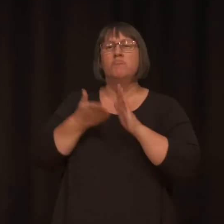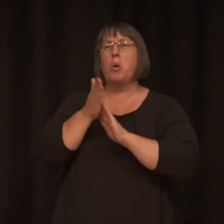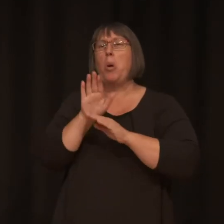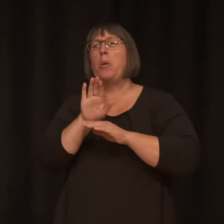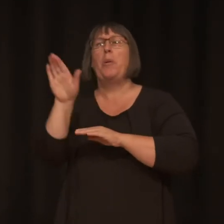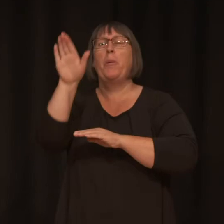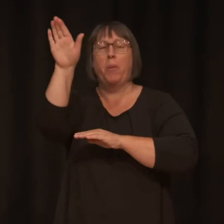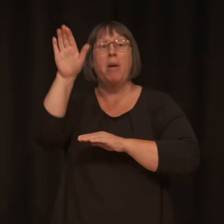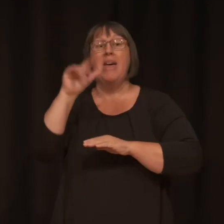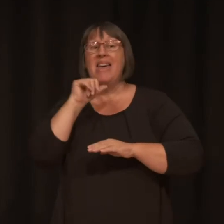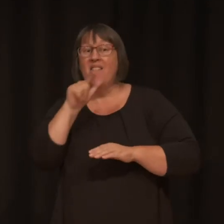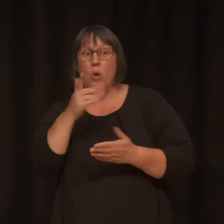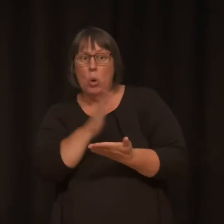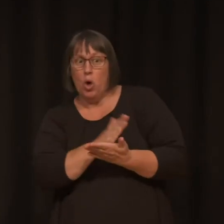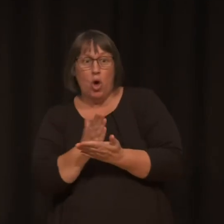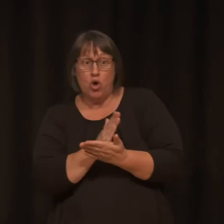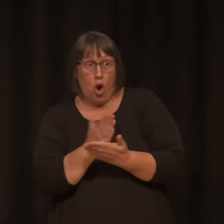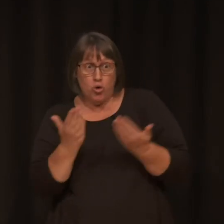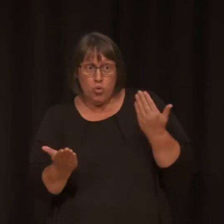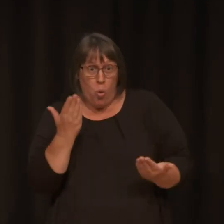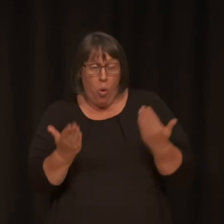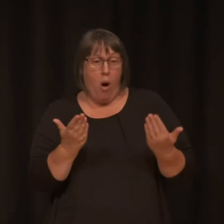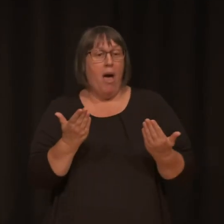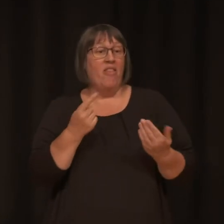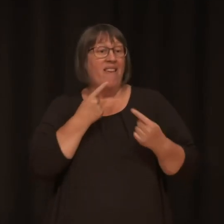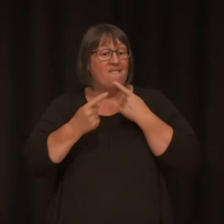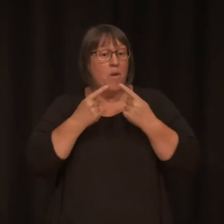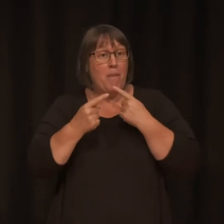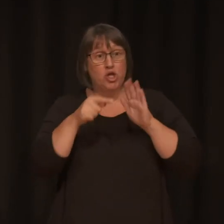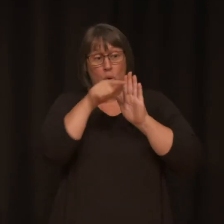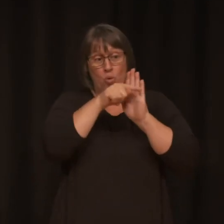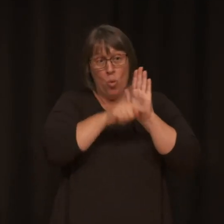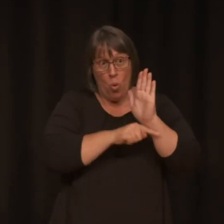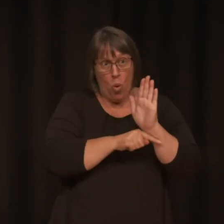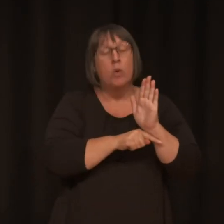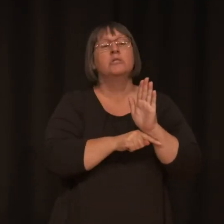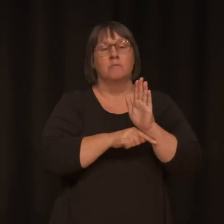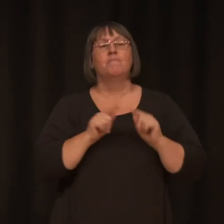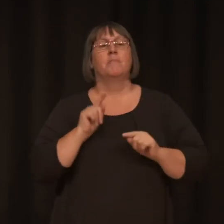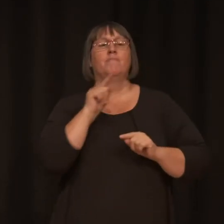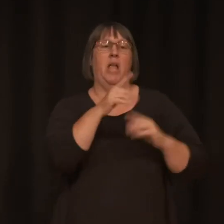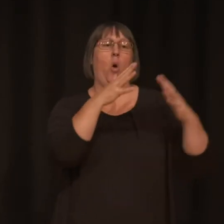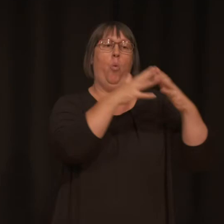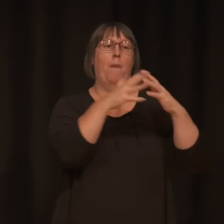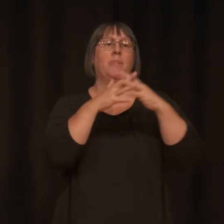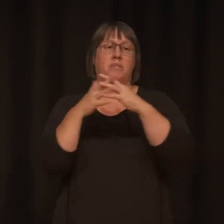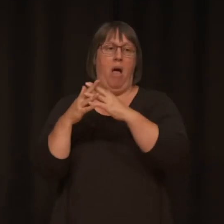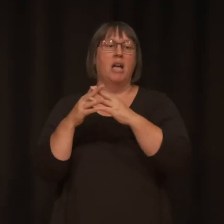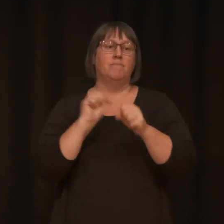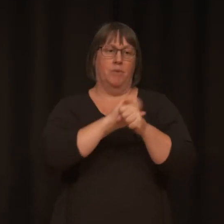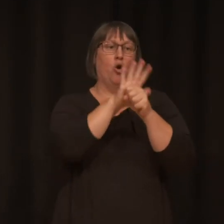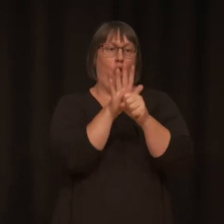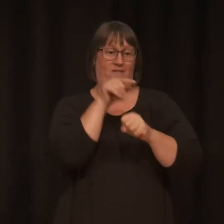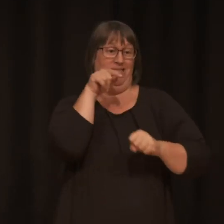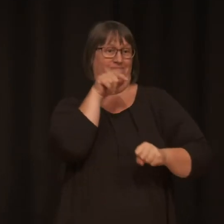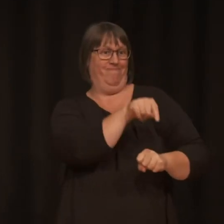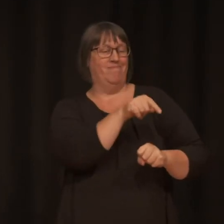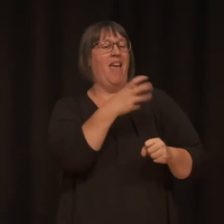any questions, to familiarise yourself with those rules on the Unite Against COVID-19 or Ministry of Health